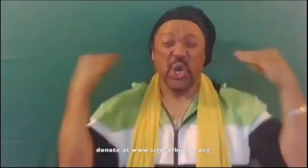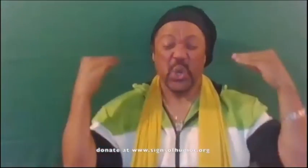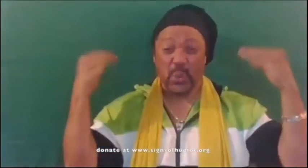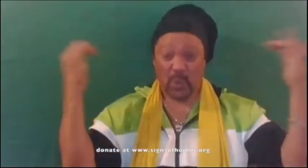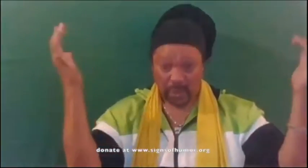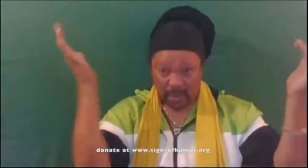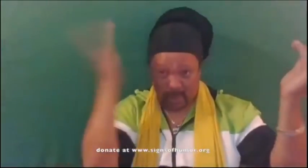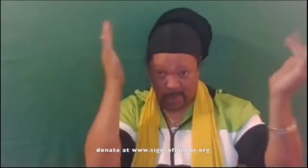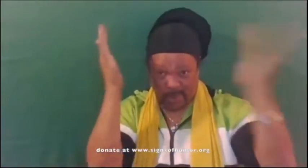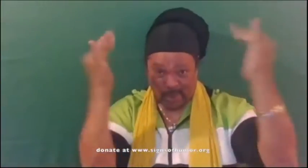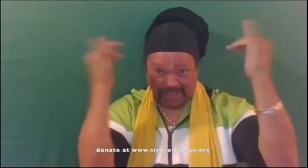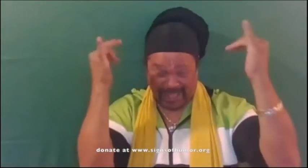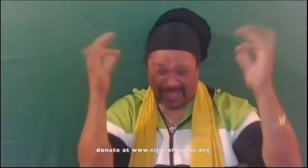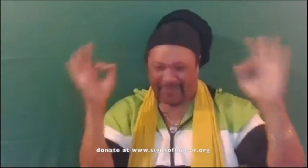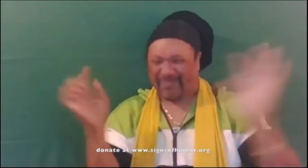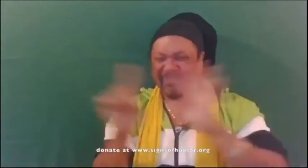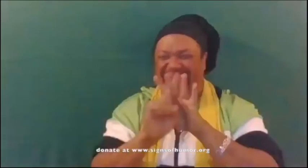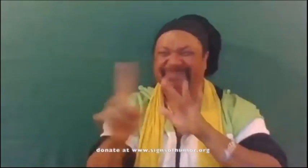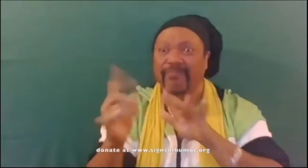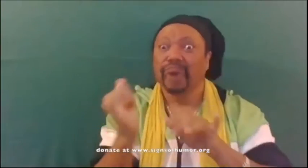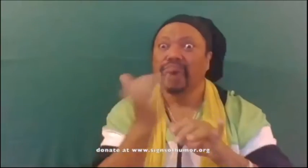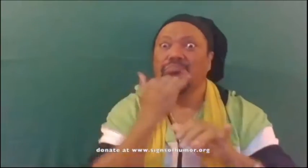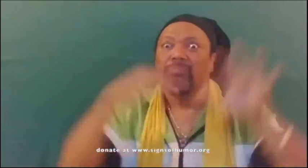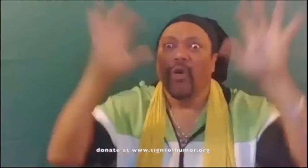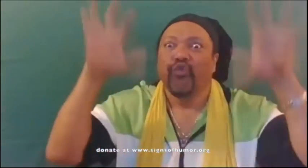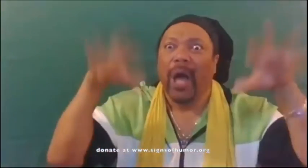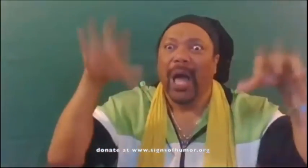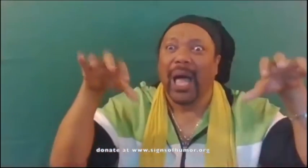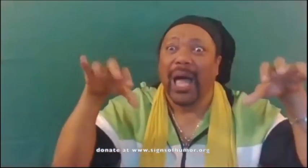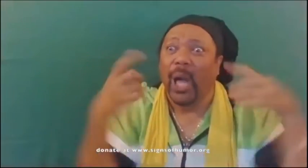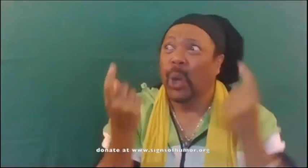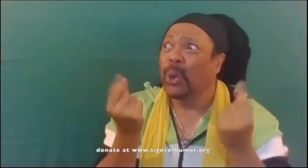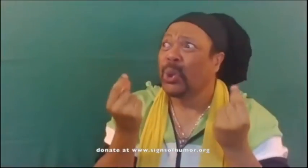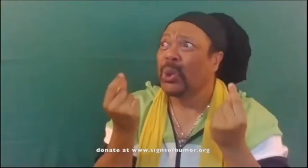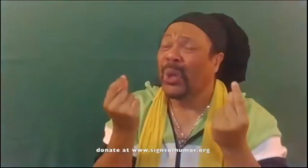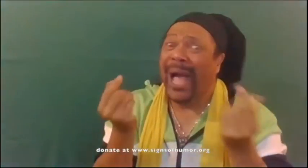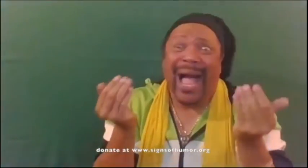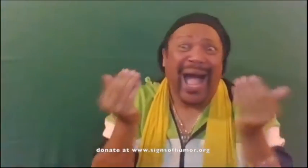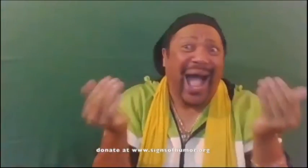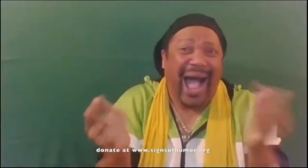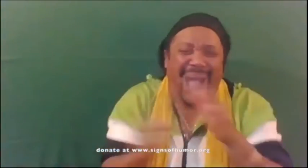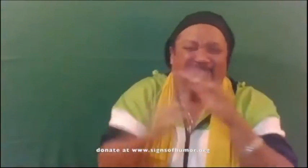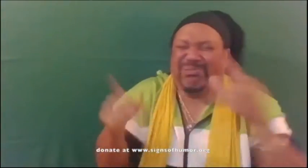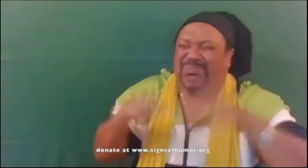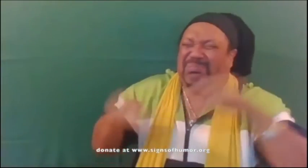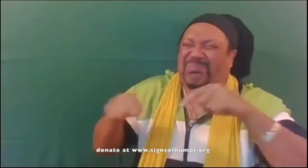Letting they soul glow, right? They keep it intact only until they get outside. Let it rain. Let it rain. You know what's gonna